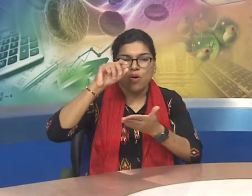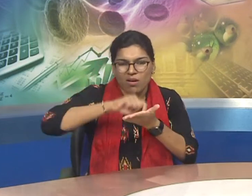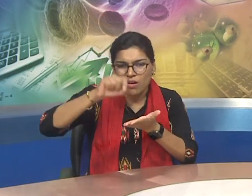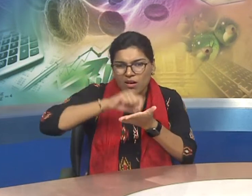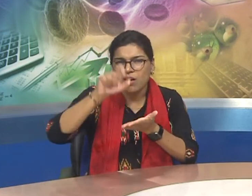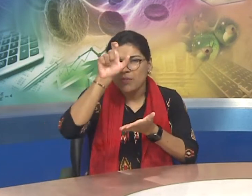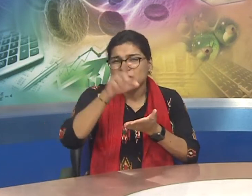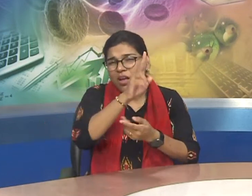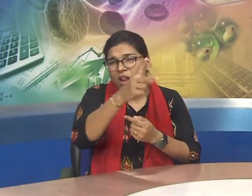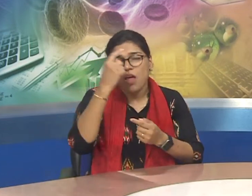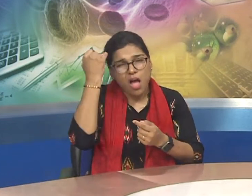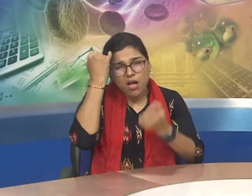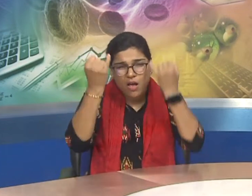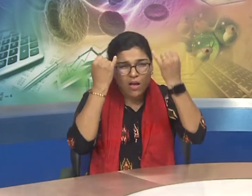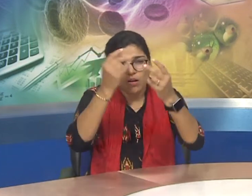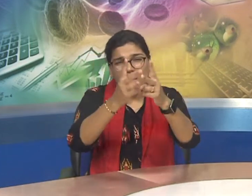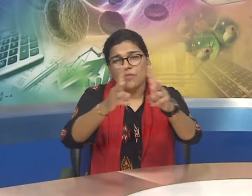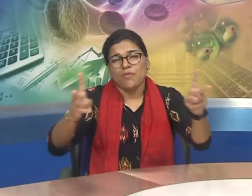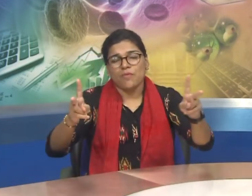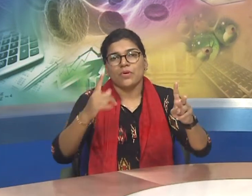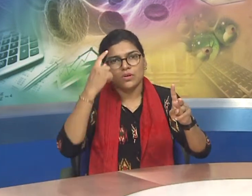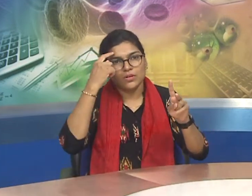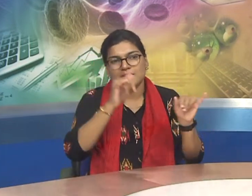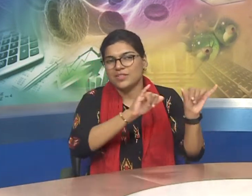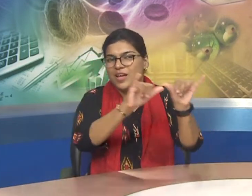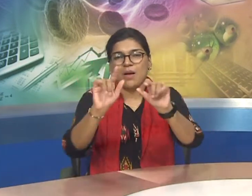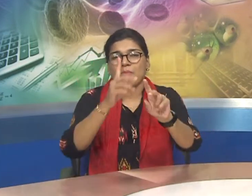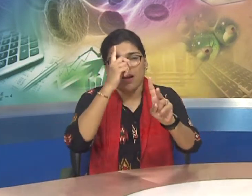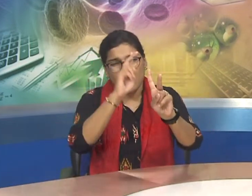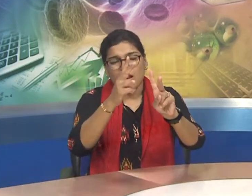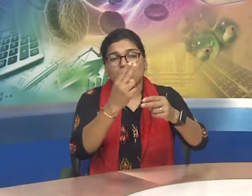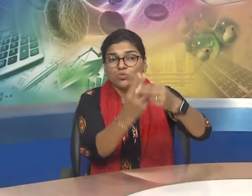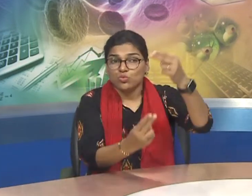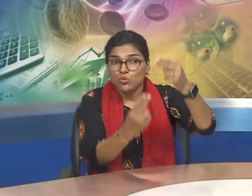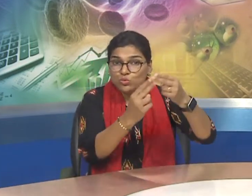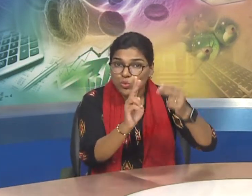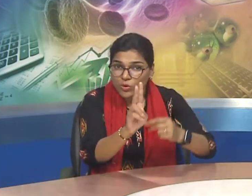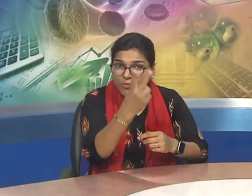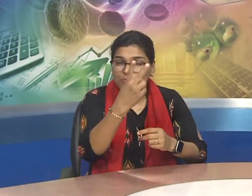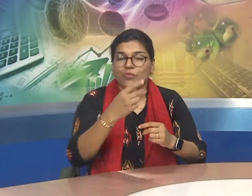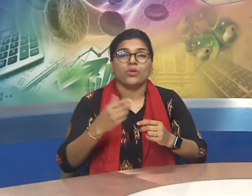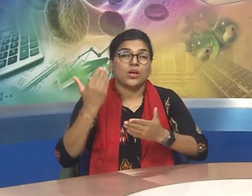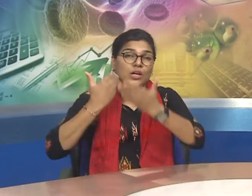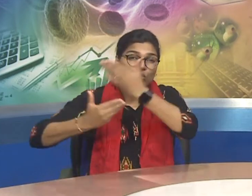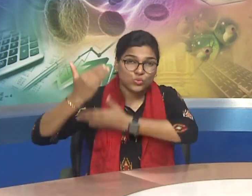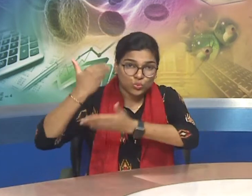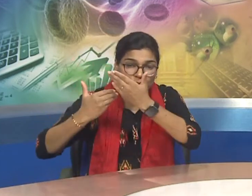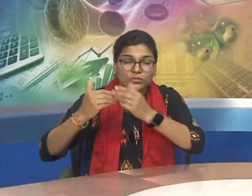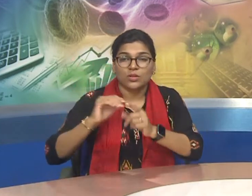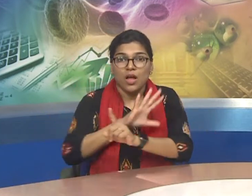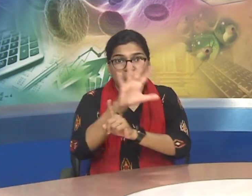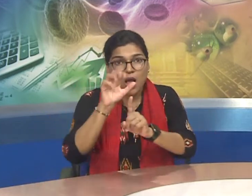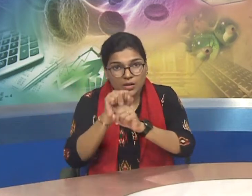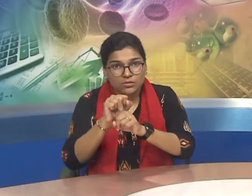We will understand it in points. So point number 1, literature explosion and information overloads.